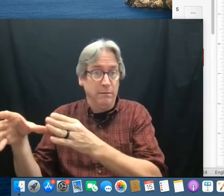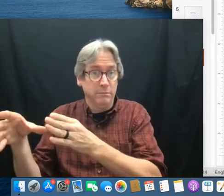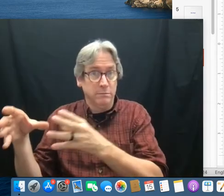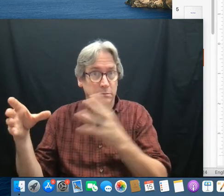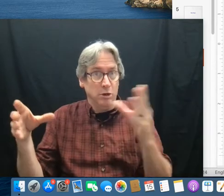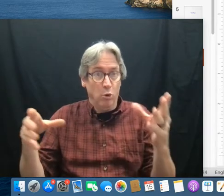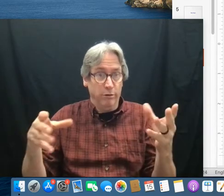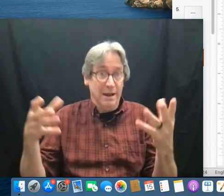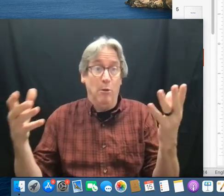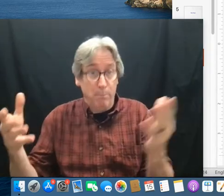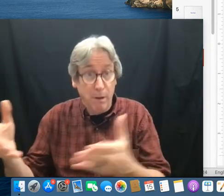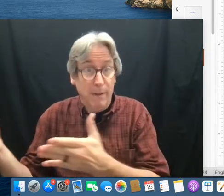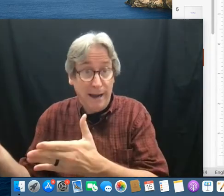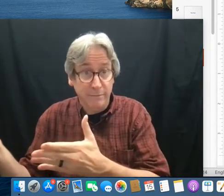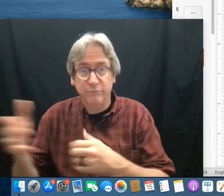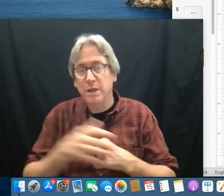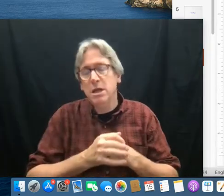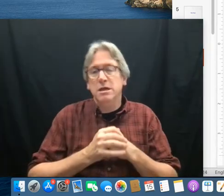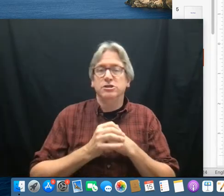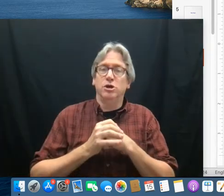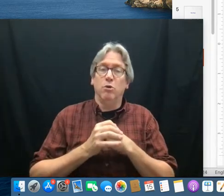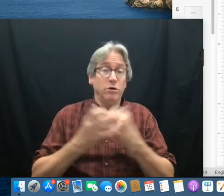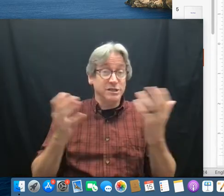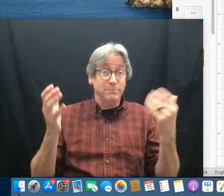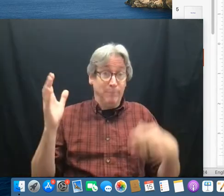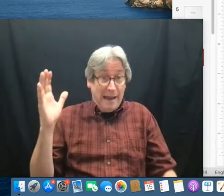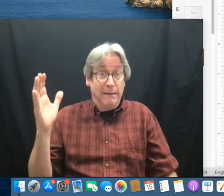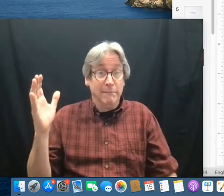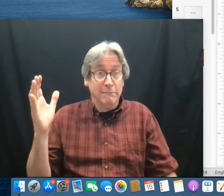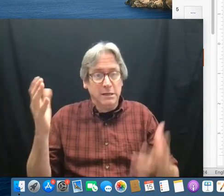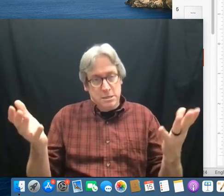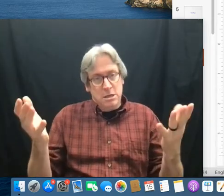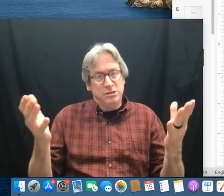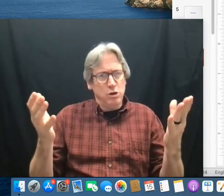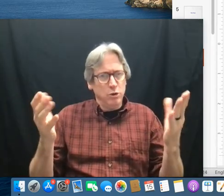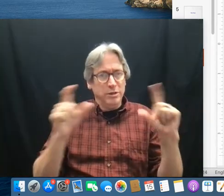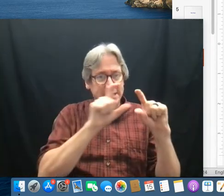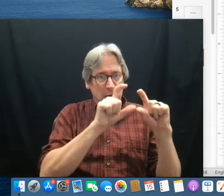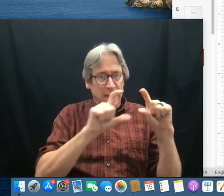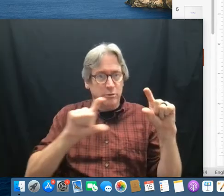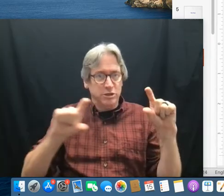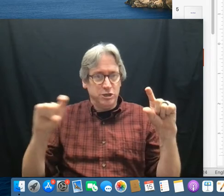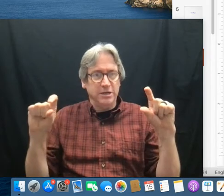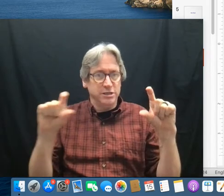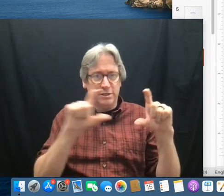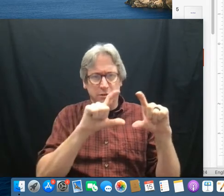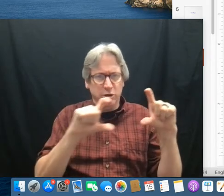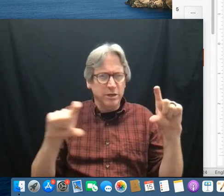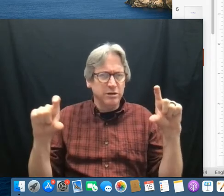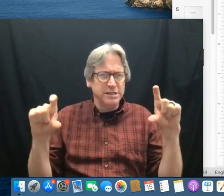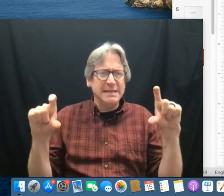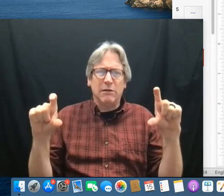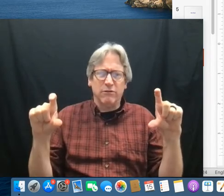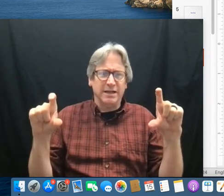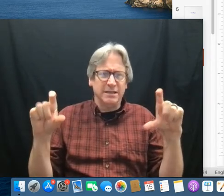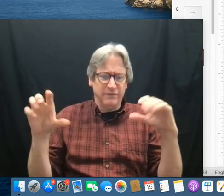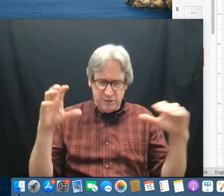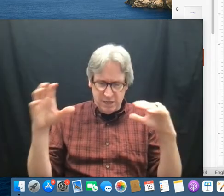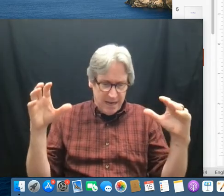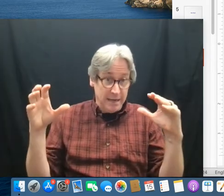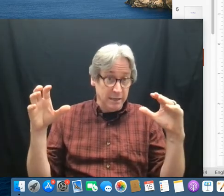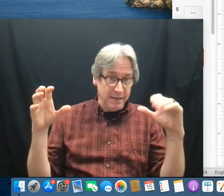goodbye, or now bye-bye. So, or just bye. So you can see how language changes, and you can see that